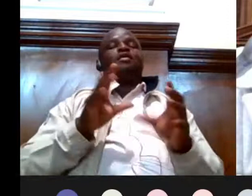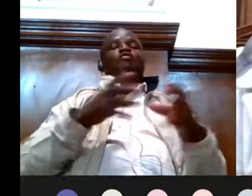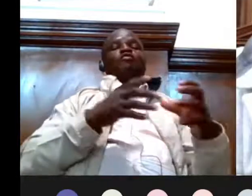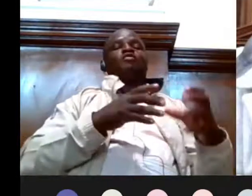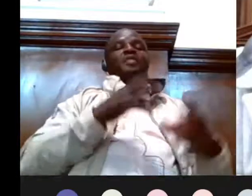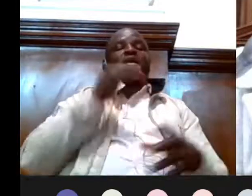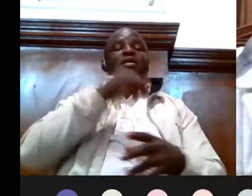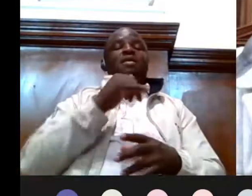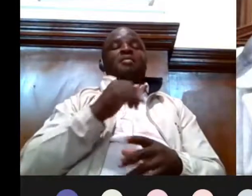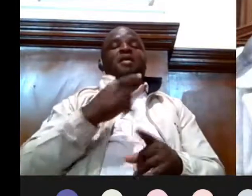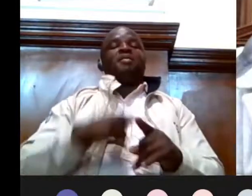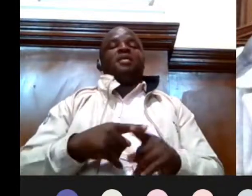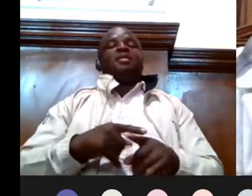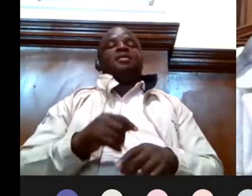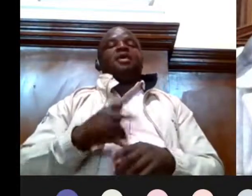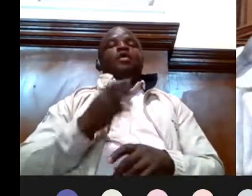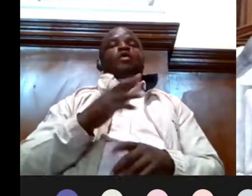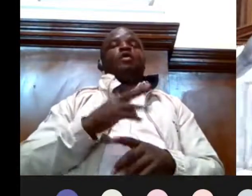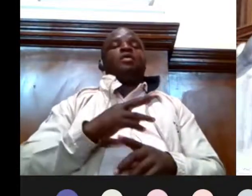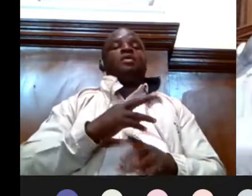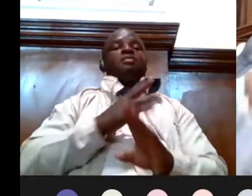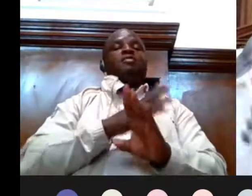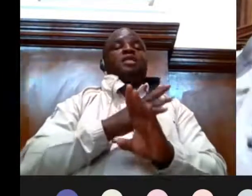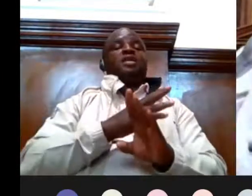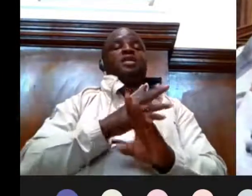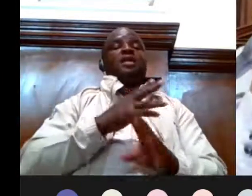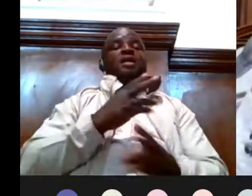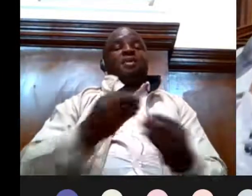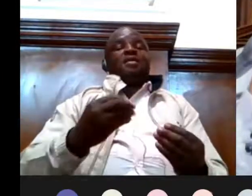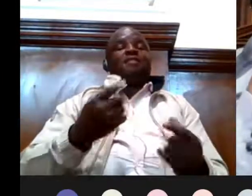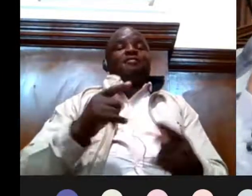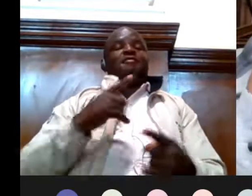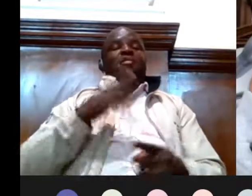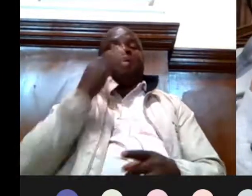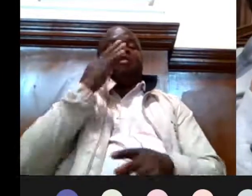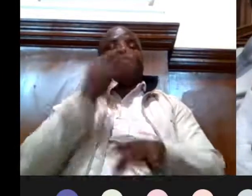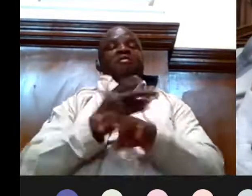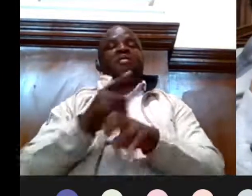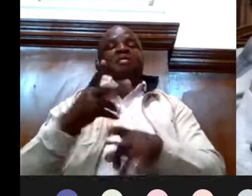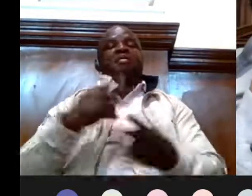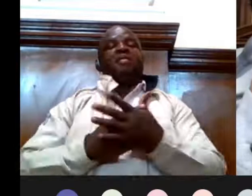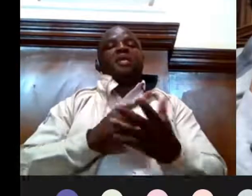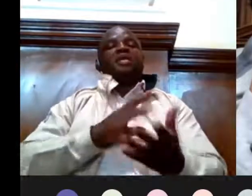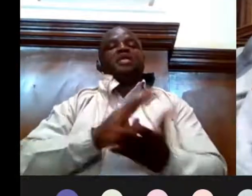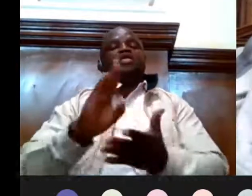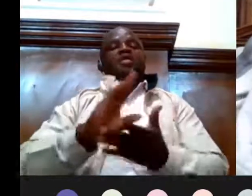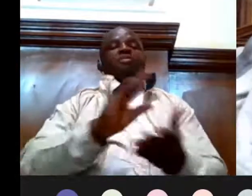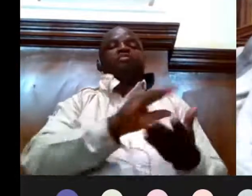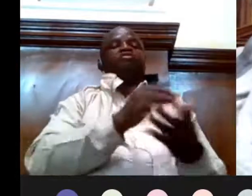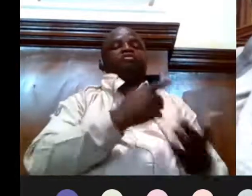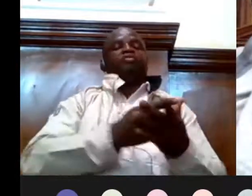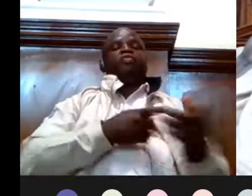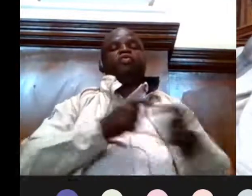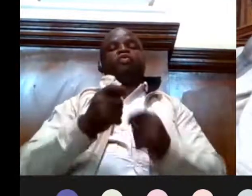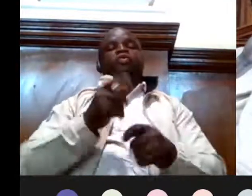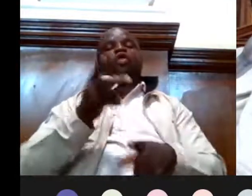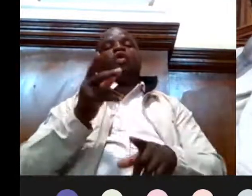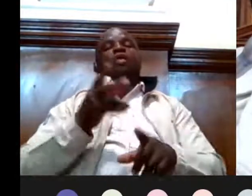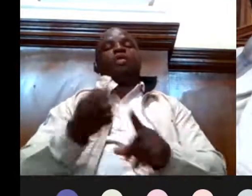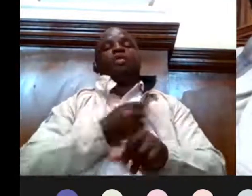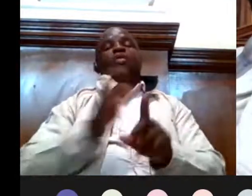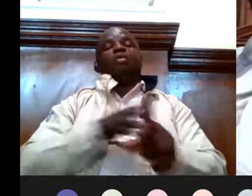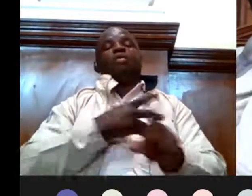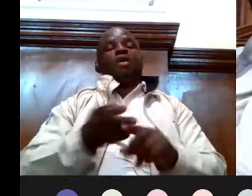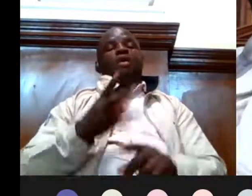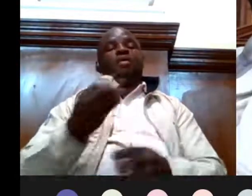rapists, or protect their daughters from sugar daddies who come to buy and mislead the girls. Some of